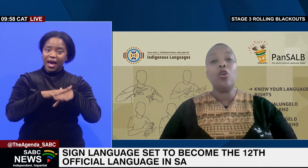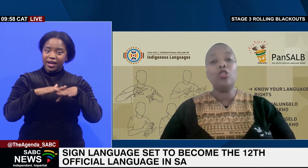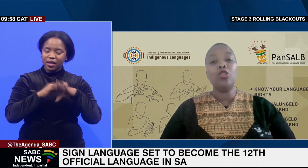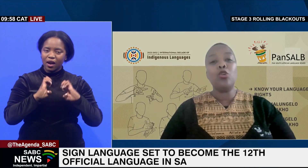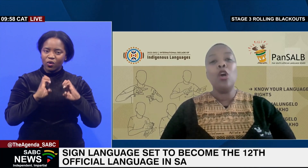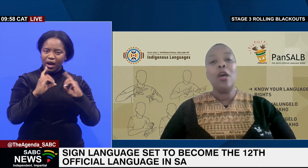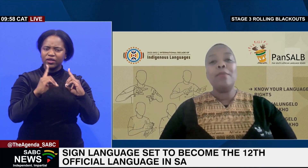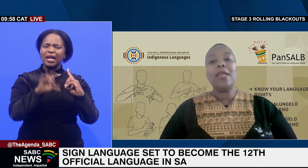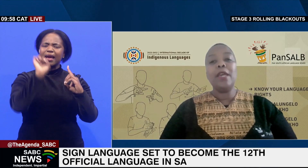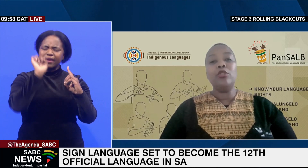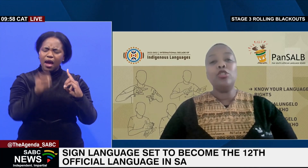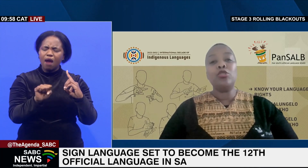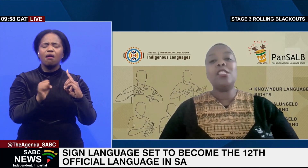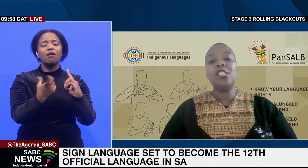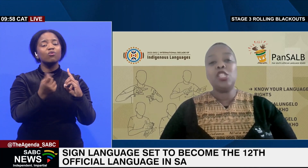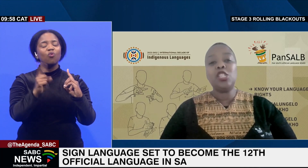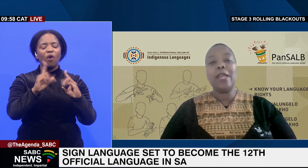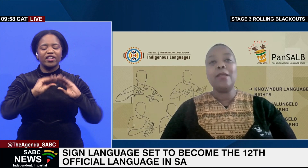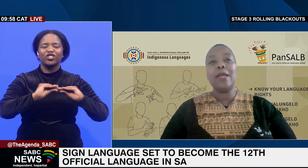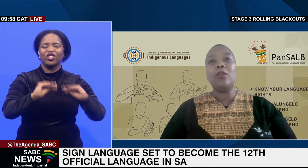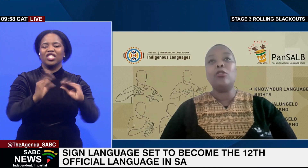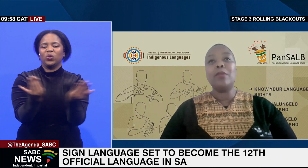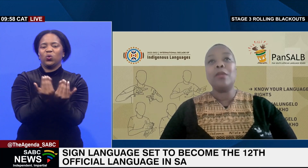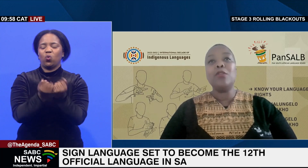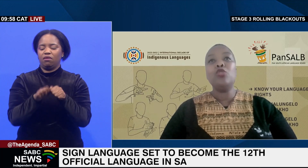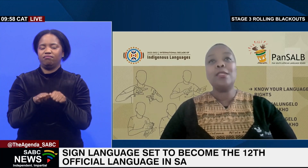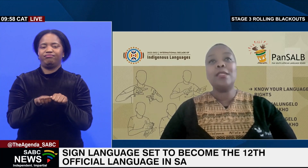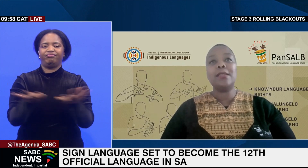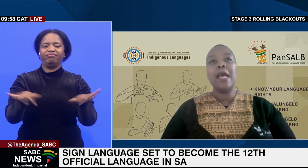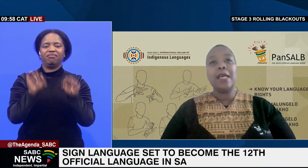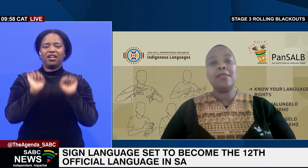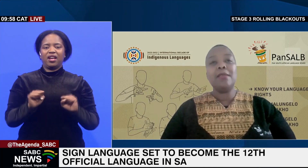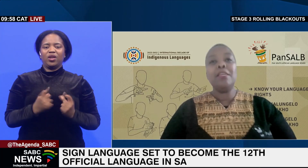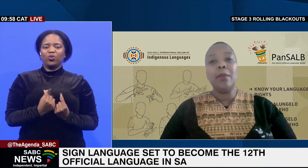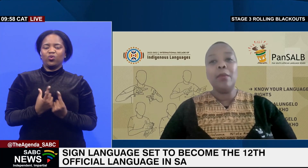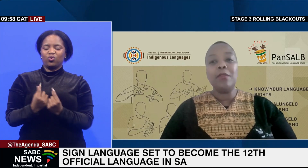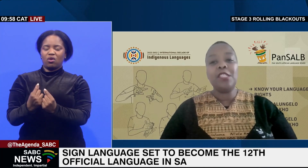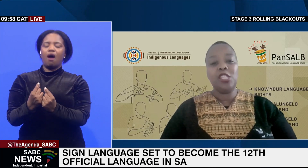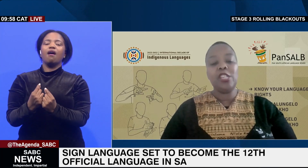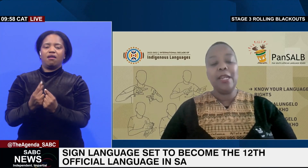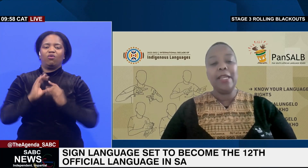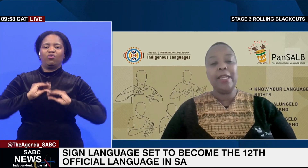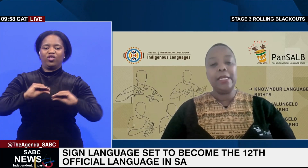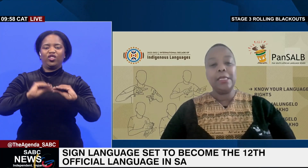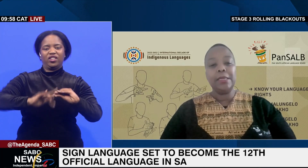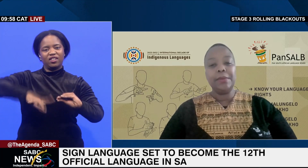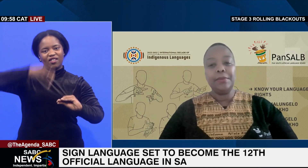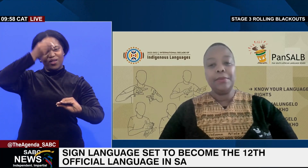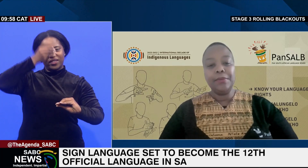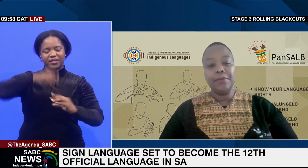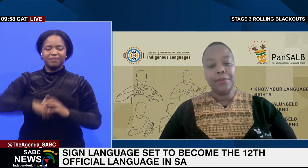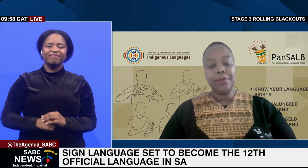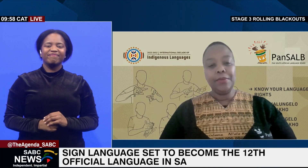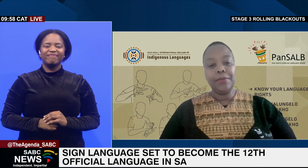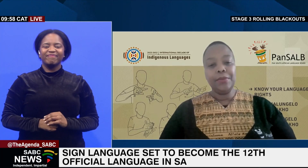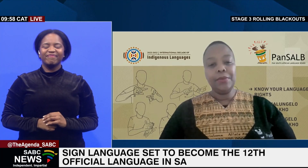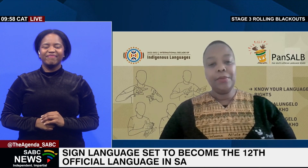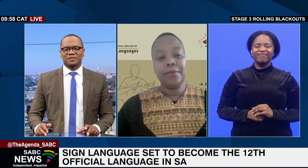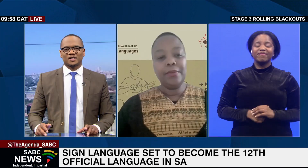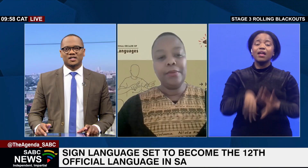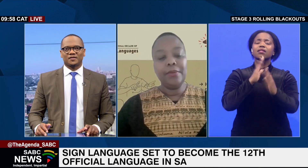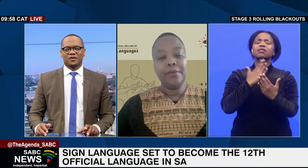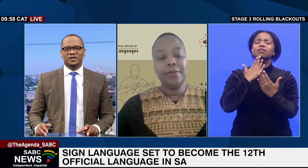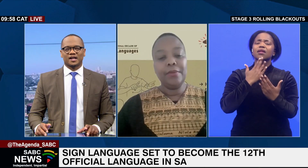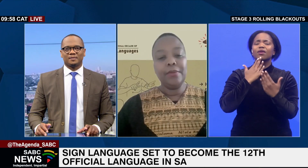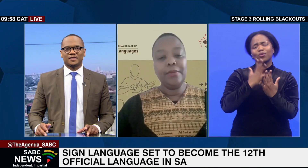can also be able to teach or maybe use this as the medium of teaching and learning. All right. Thank